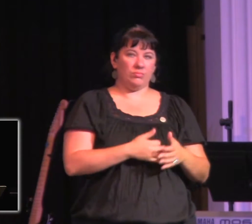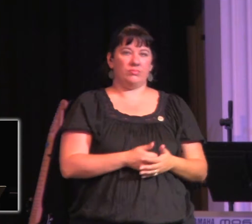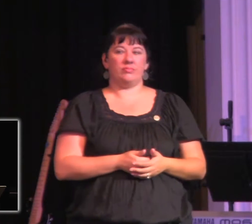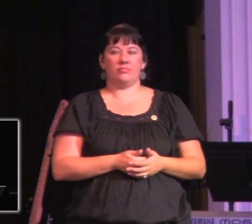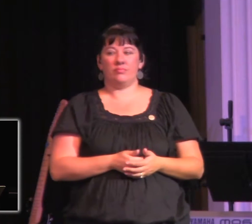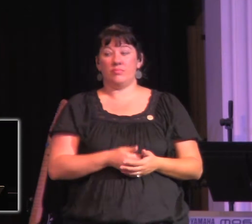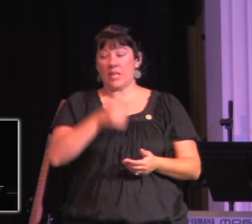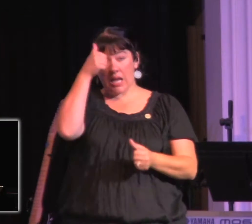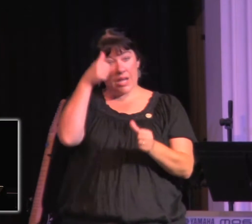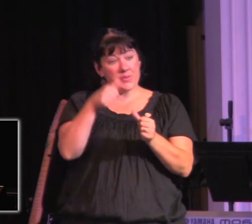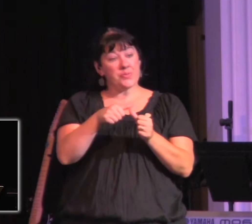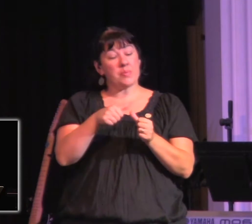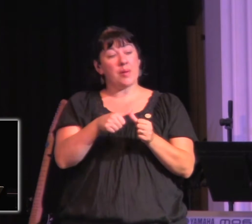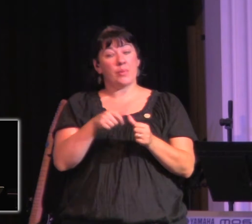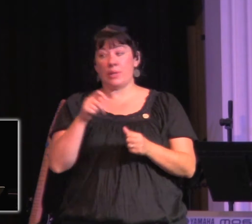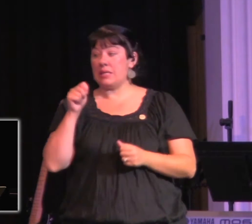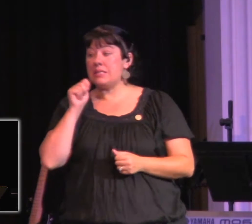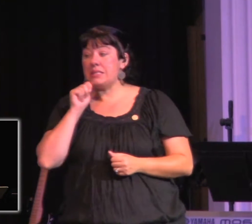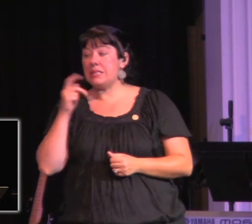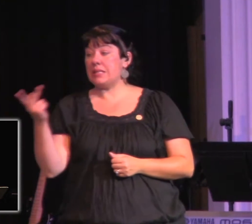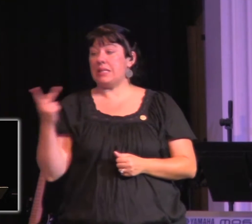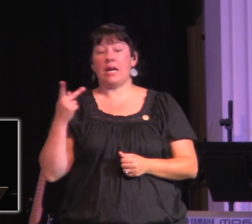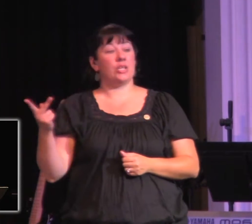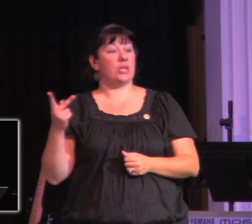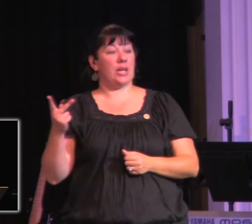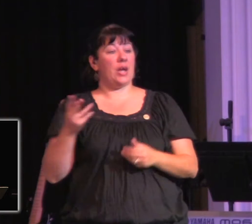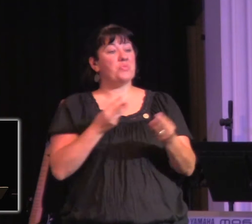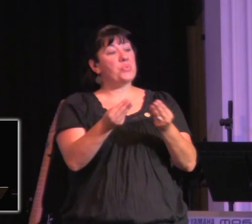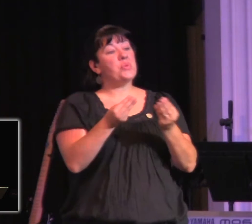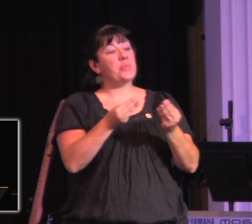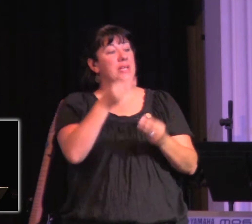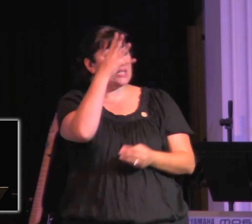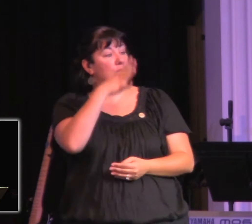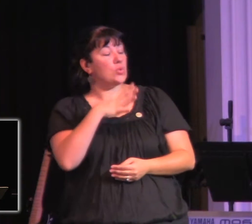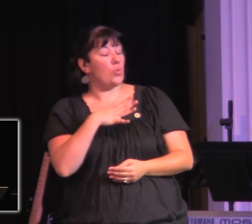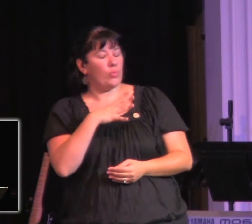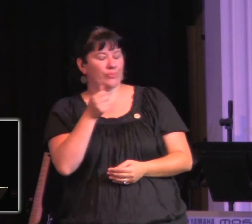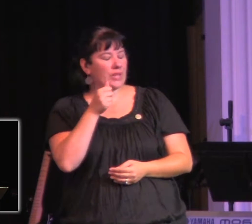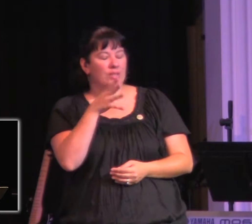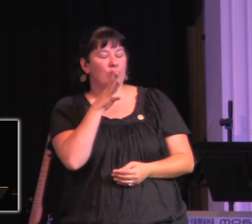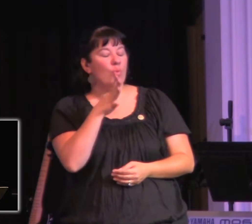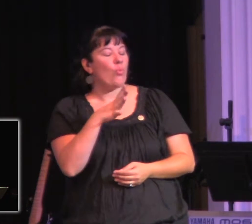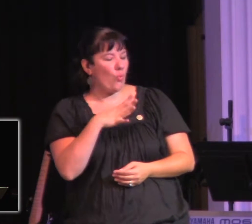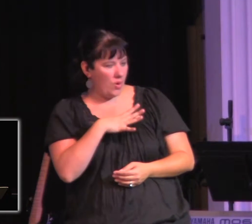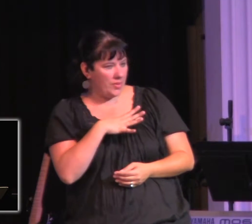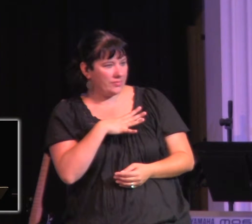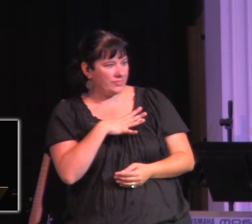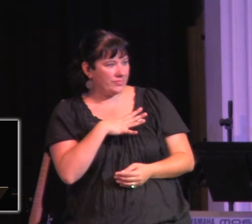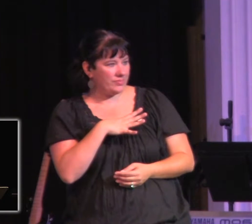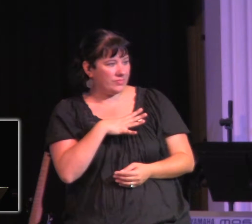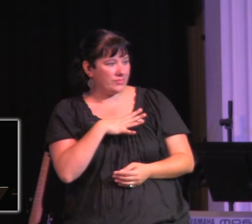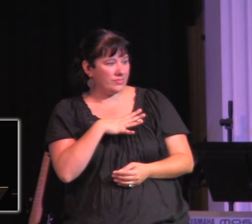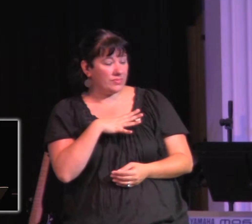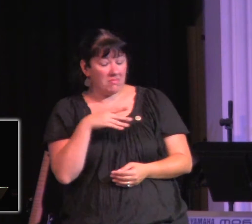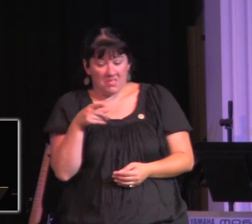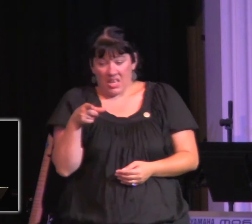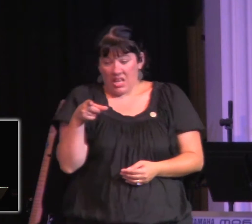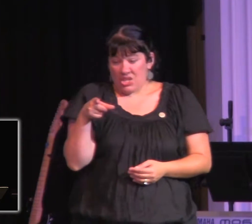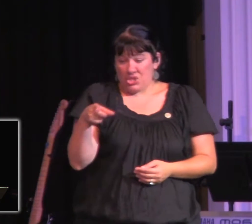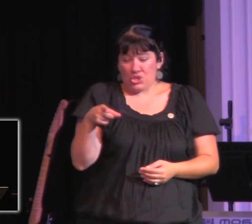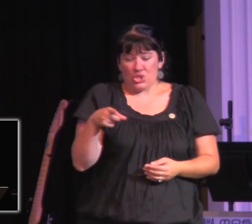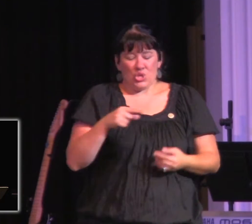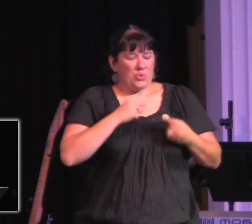I remember Tanya and I ministering to this lady, and she was struggling with all kinds of emotional problems. She was